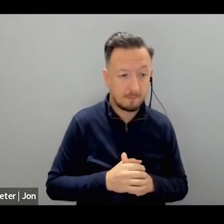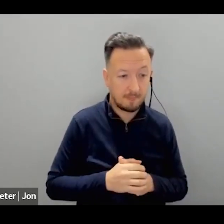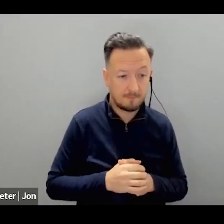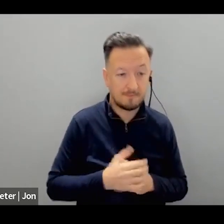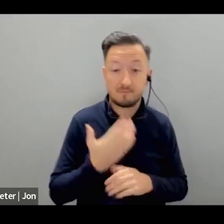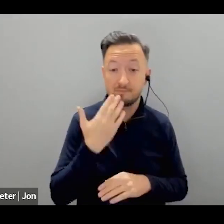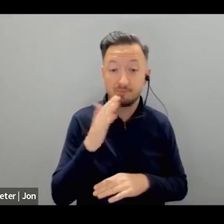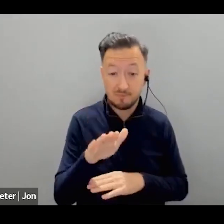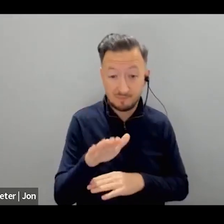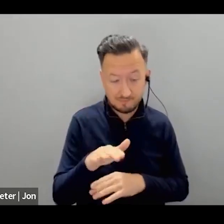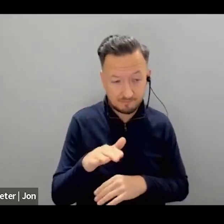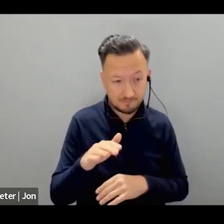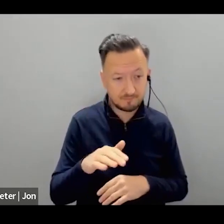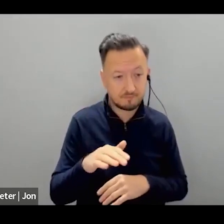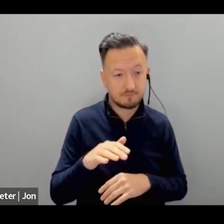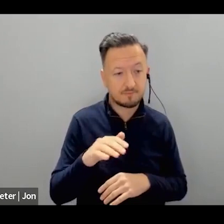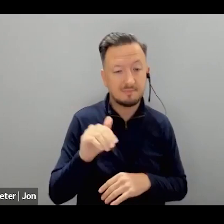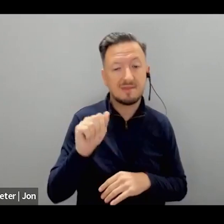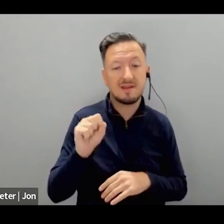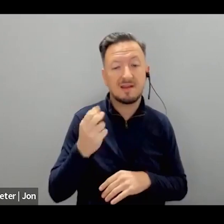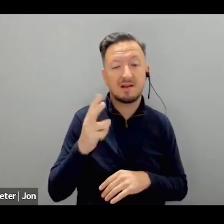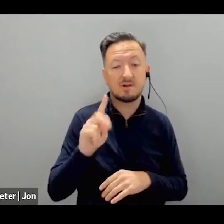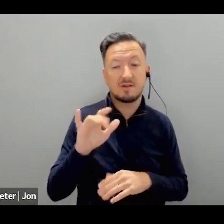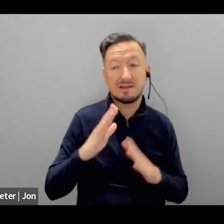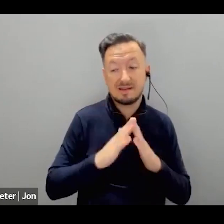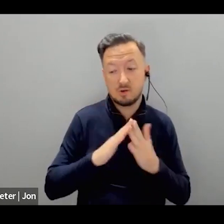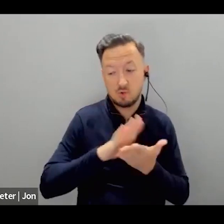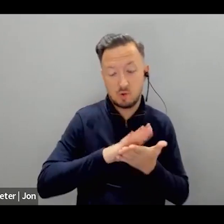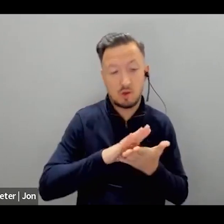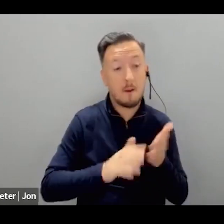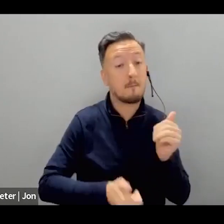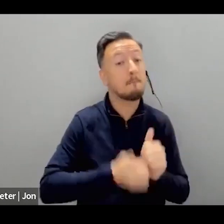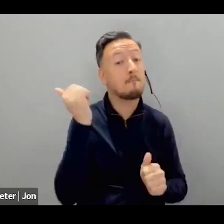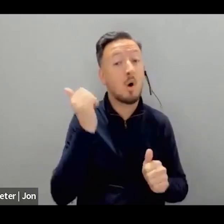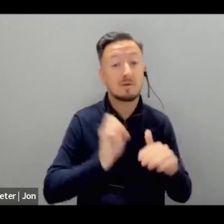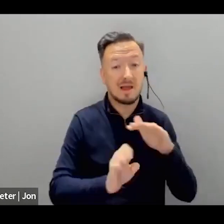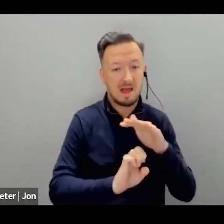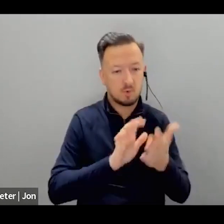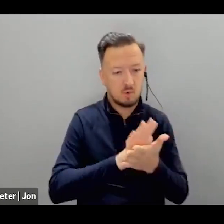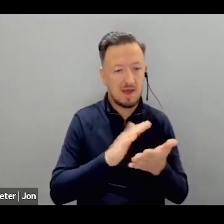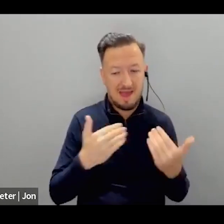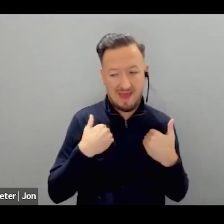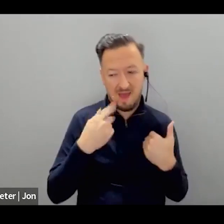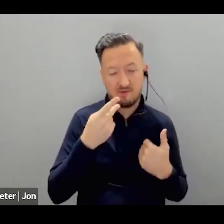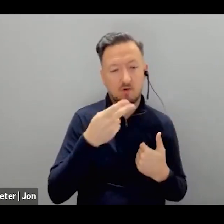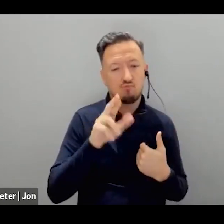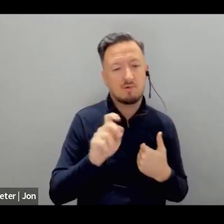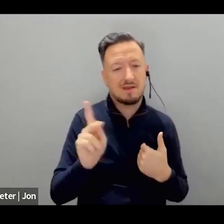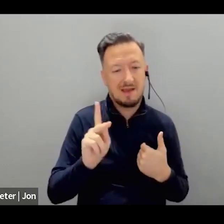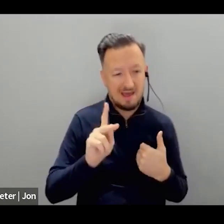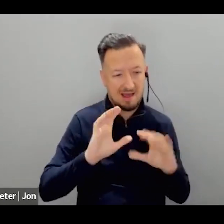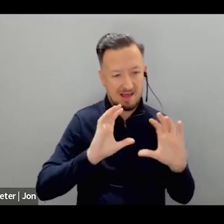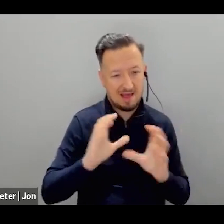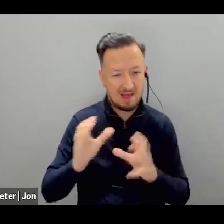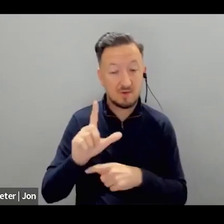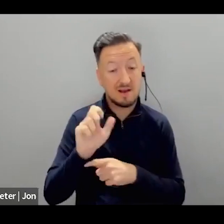Good afternoon, everyone. So Asheville City Schools, most of our elementary schools have pre-K classrooms. So we actually have lead testing as a